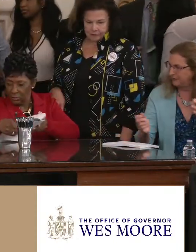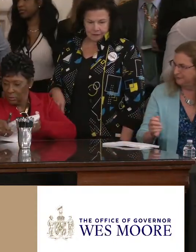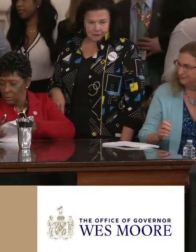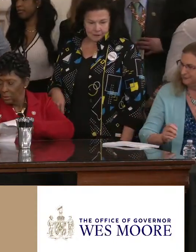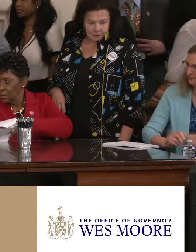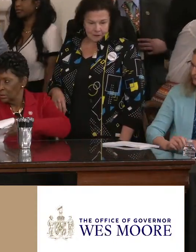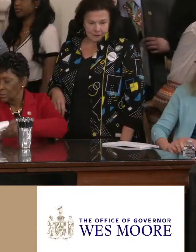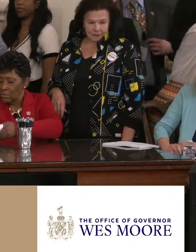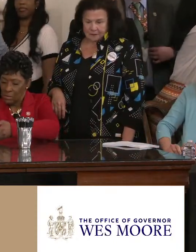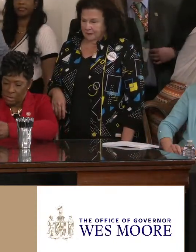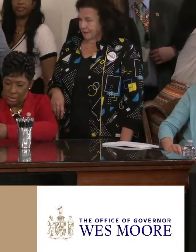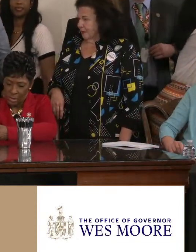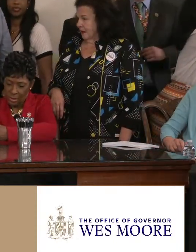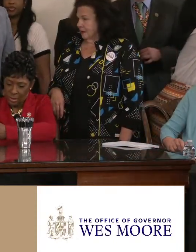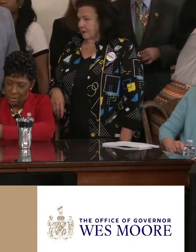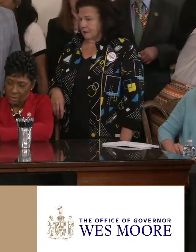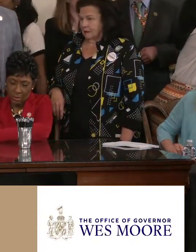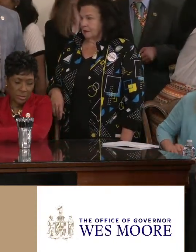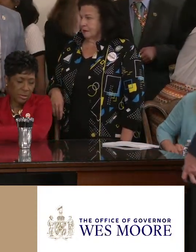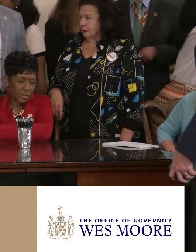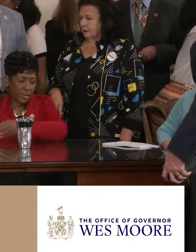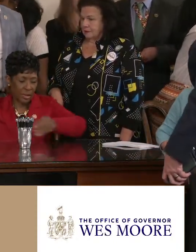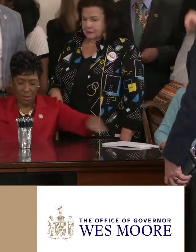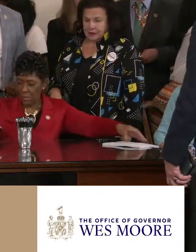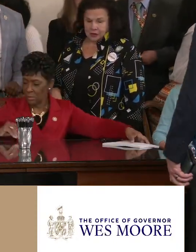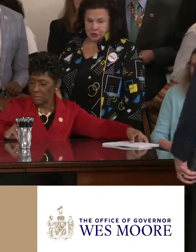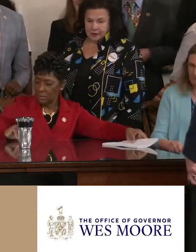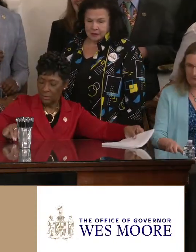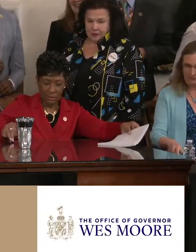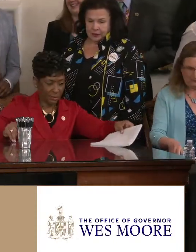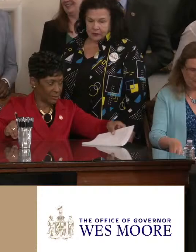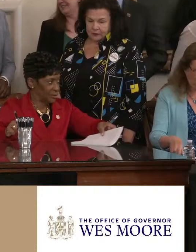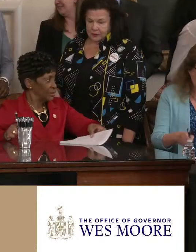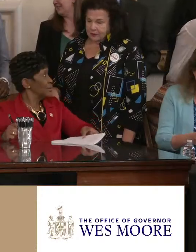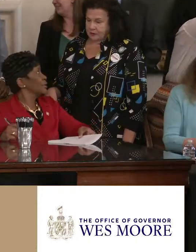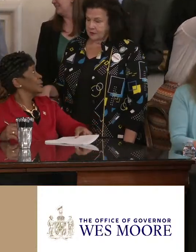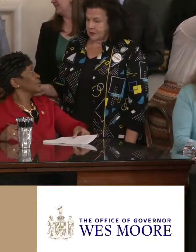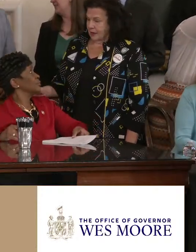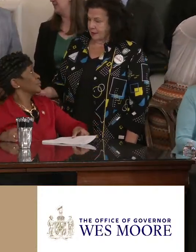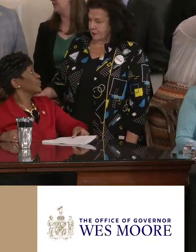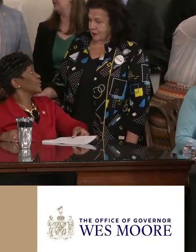Folks in the second row, please squeeze all the way through if you could. Squeeze all the way through if you could.